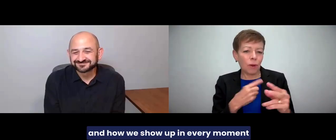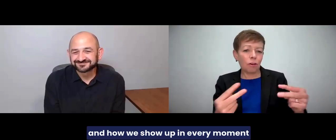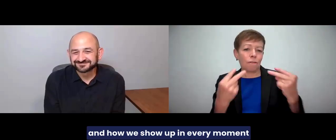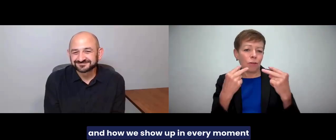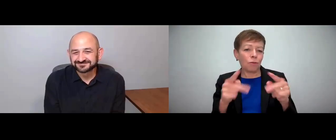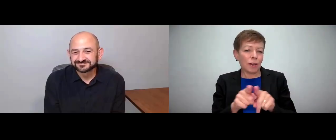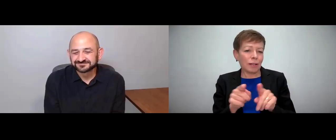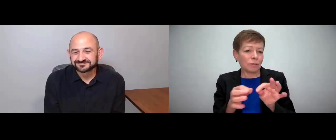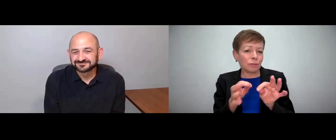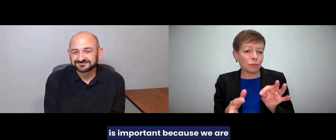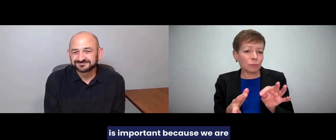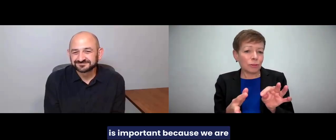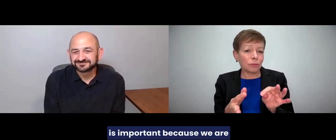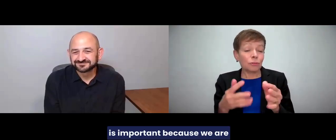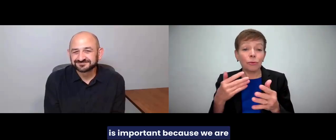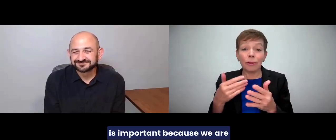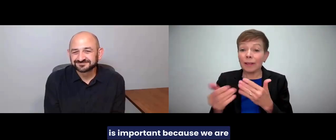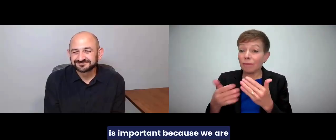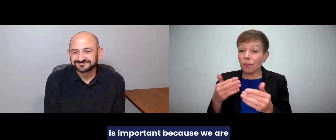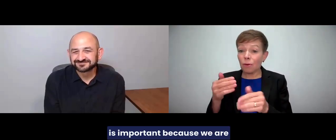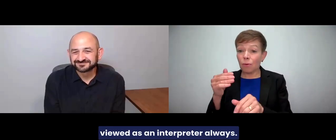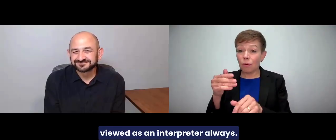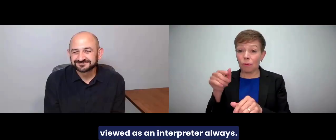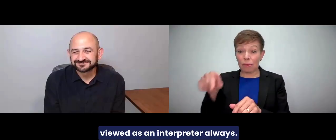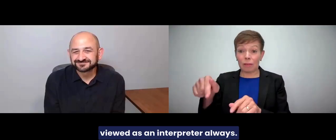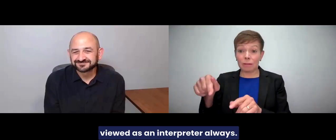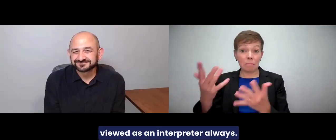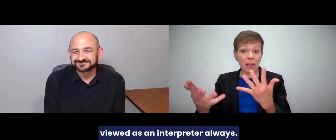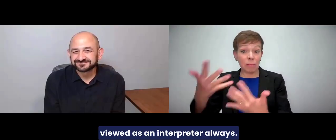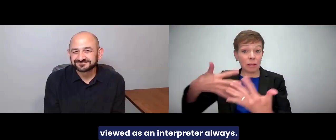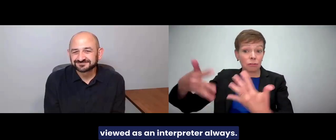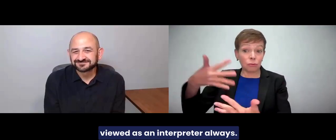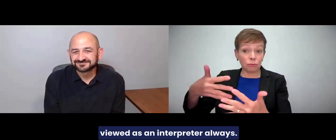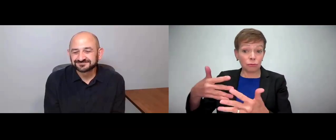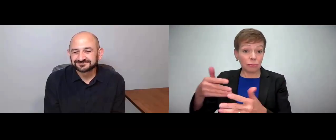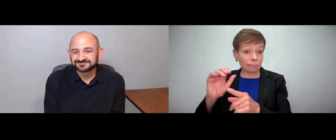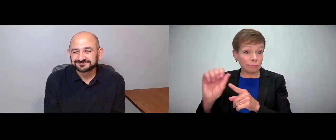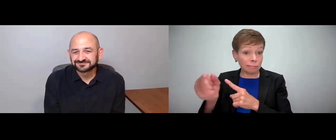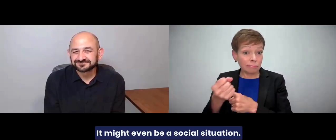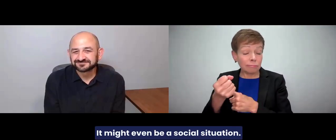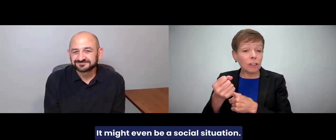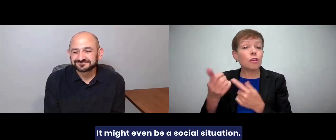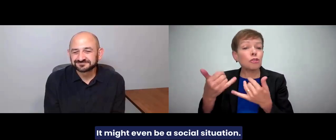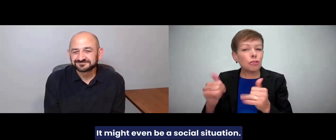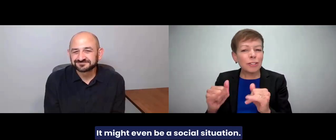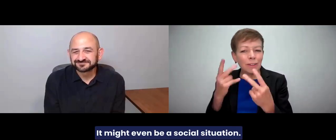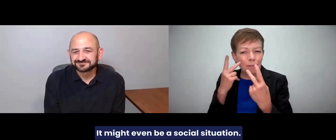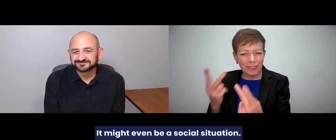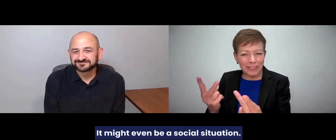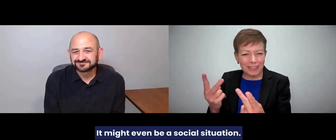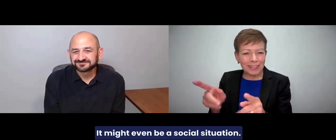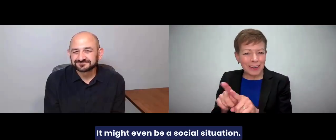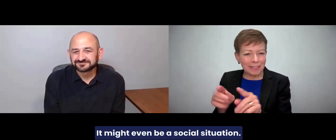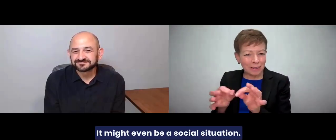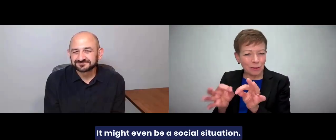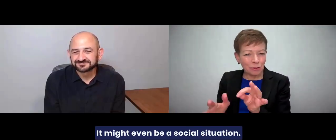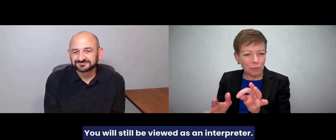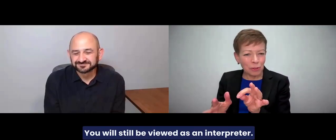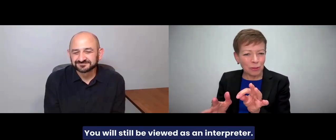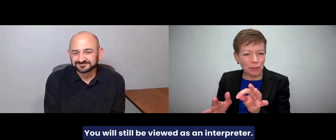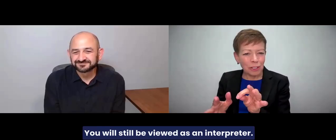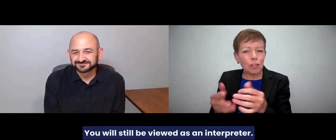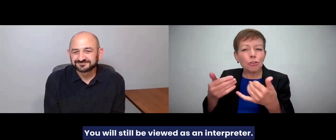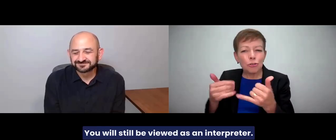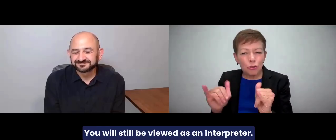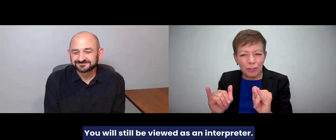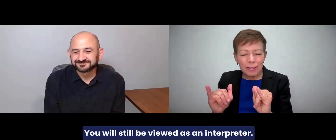every moment is important because we are viewed as an interpreter always. It might even be a social situation. You